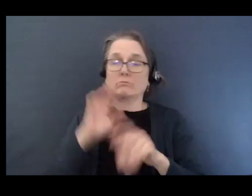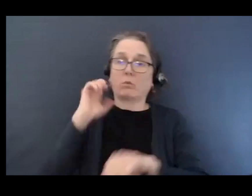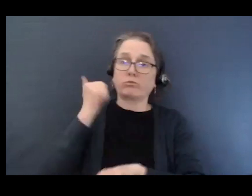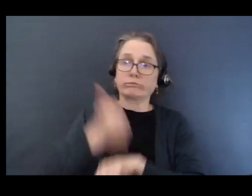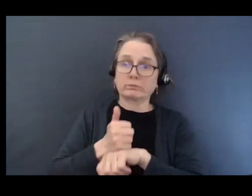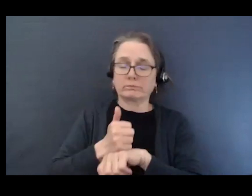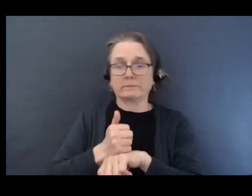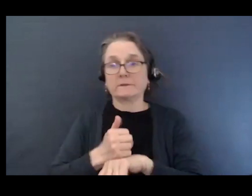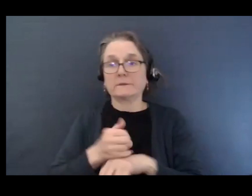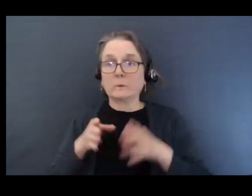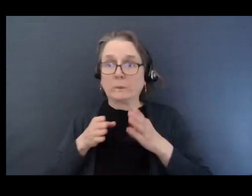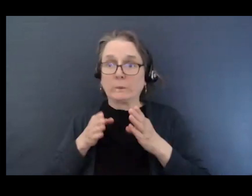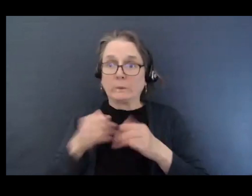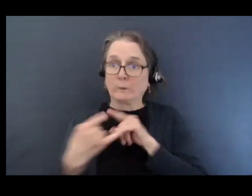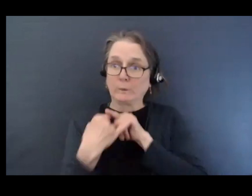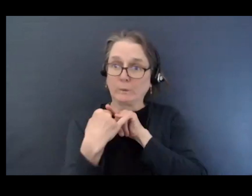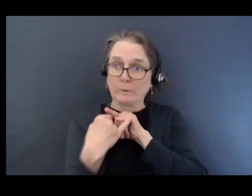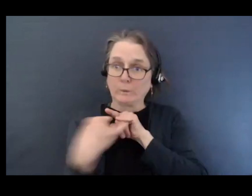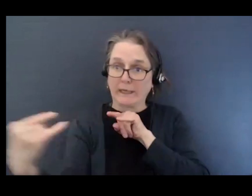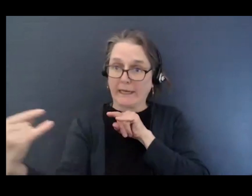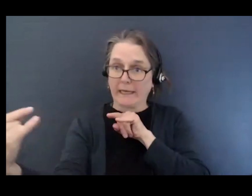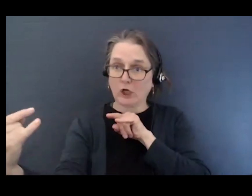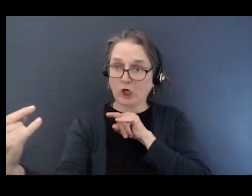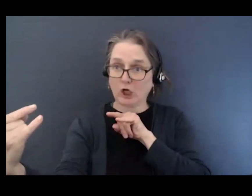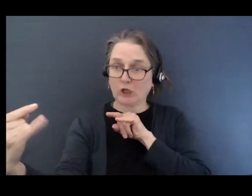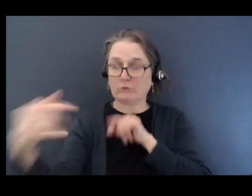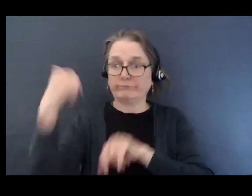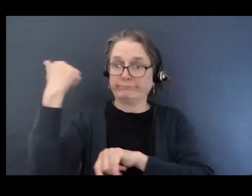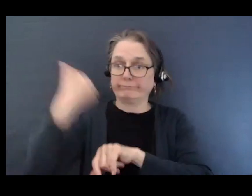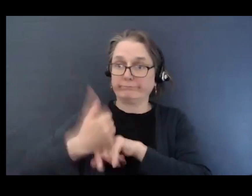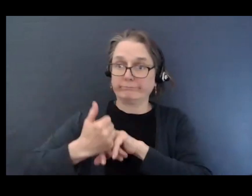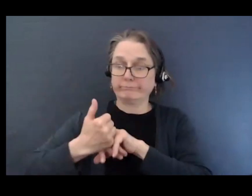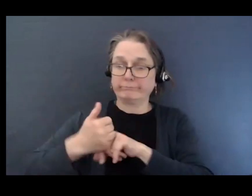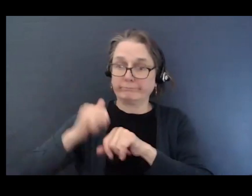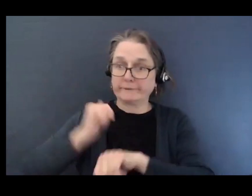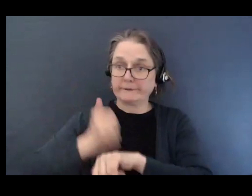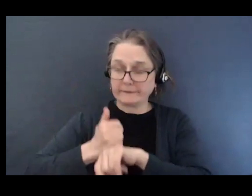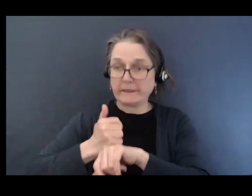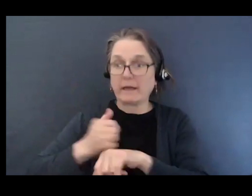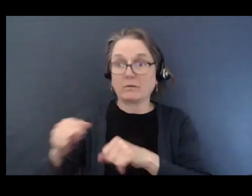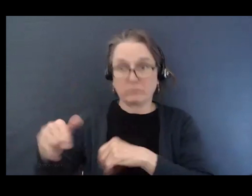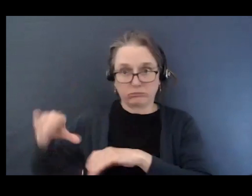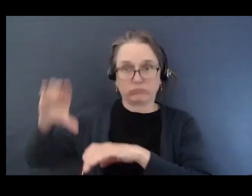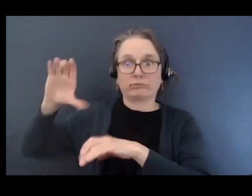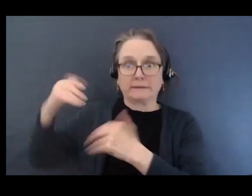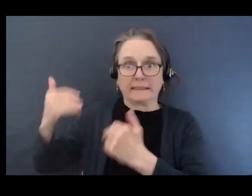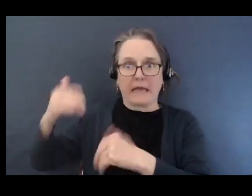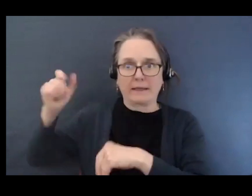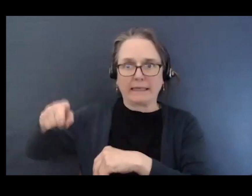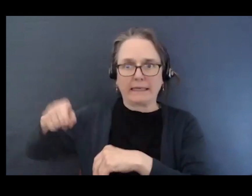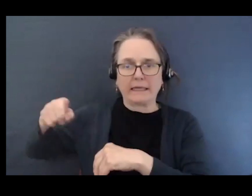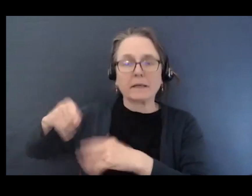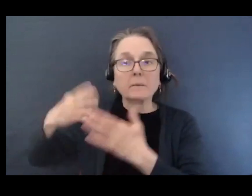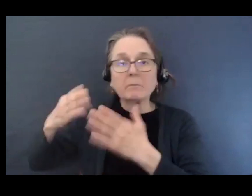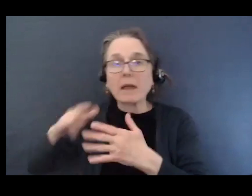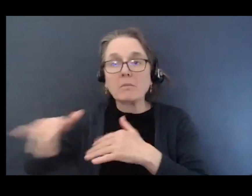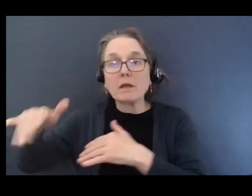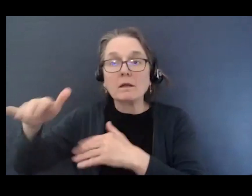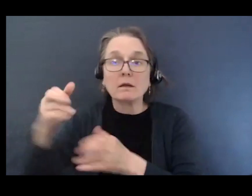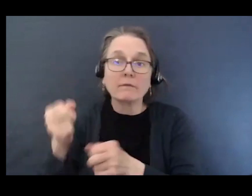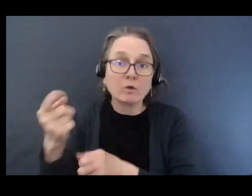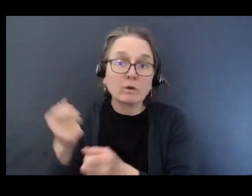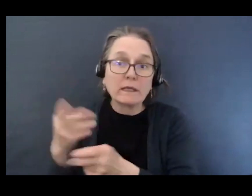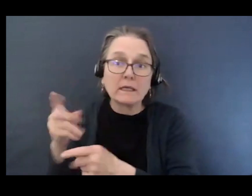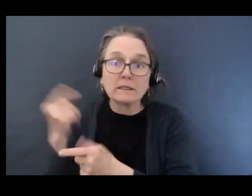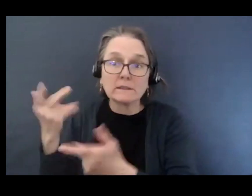thorny question, but I also think that it's important to look at current distributions. I just worried that policy increases